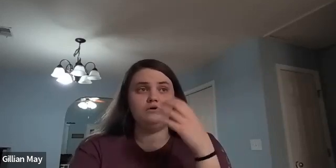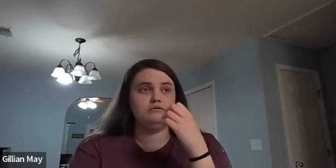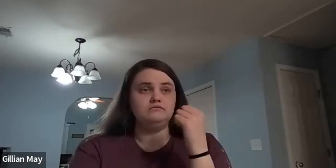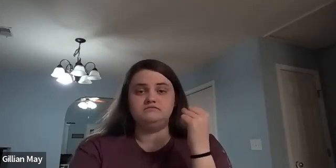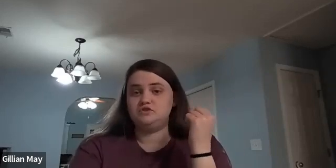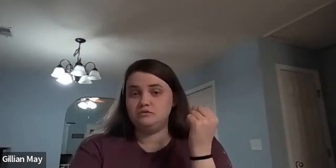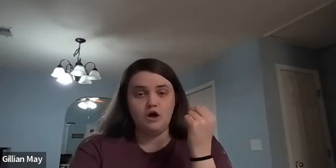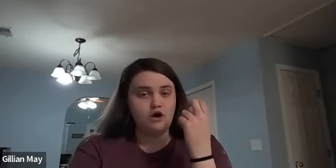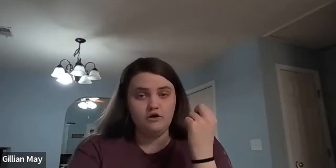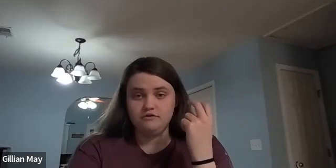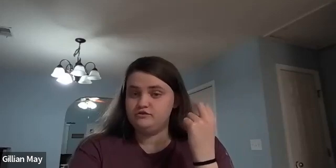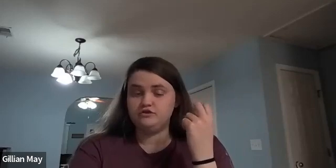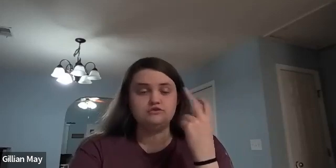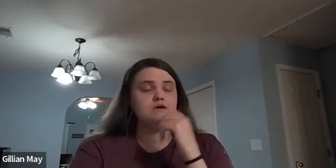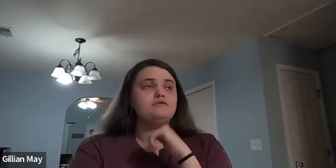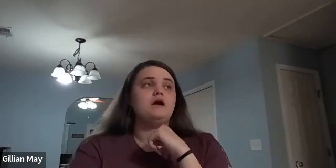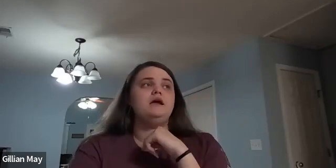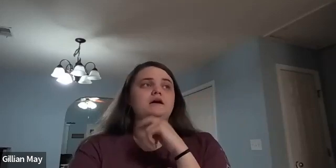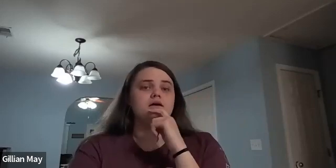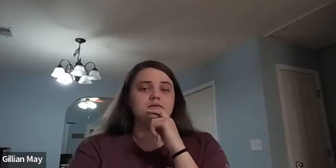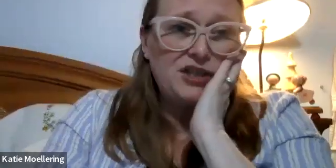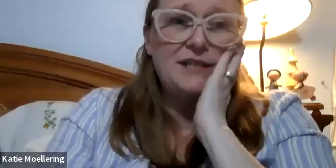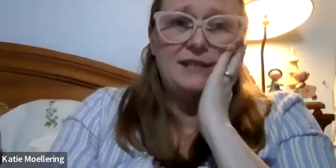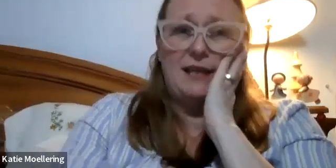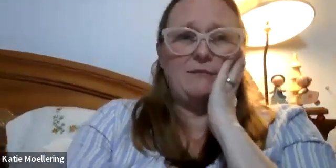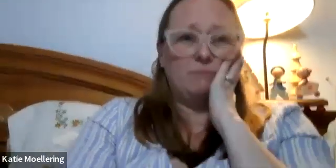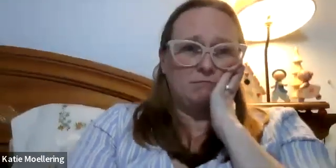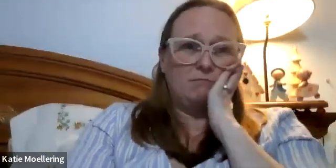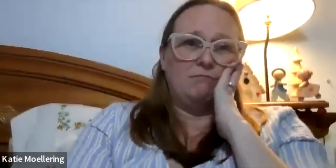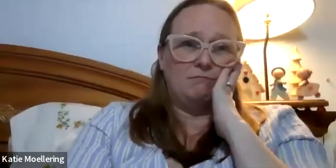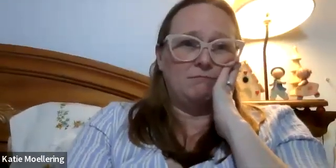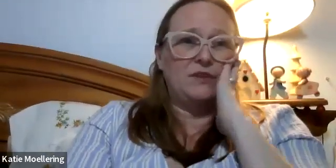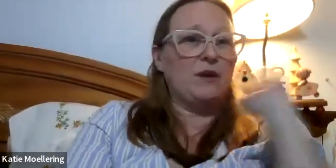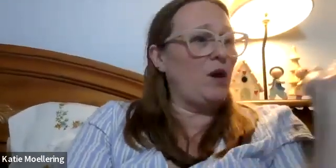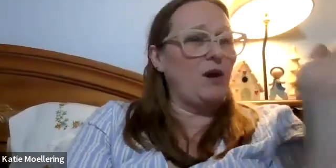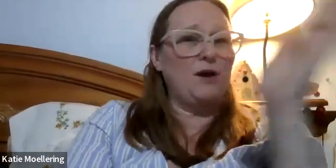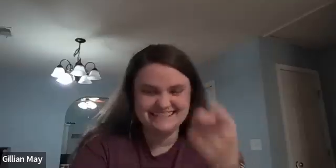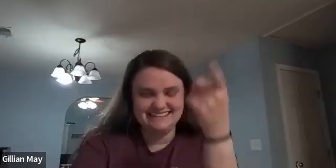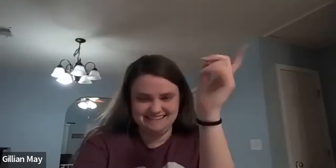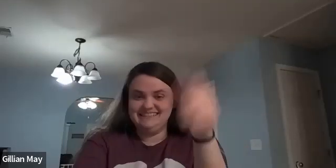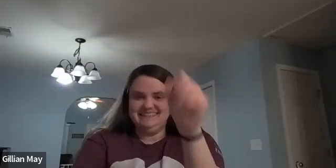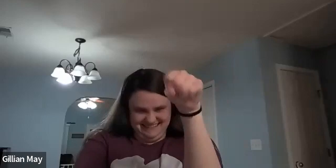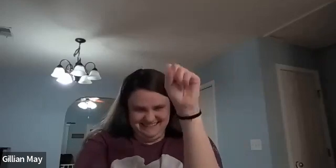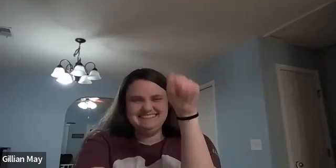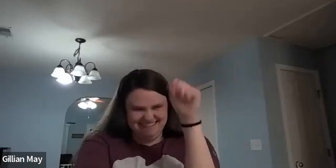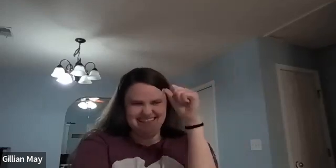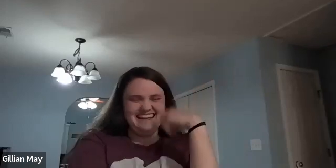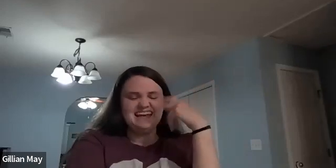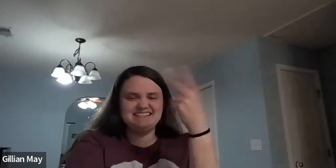all through 12th grade. Like a Mollering at the JCC. They go all the way. And see,